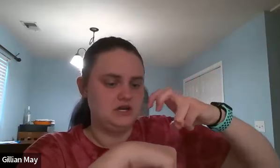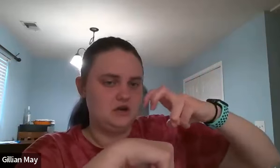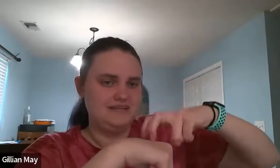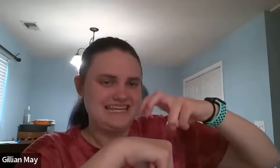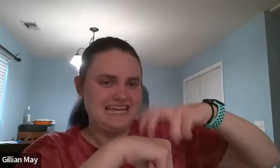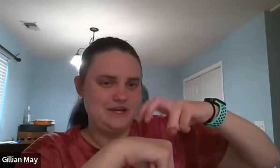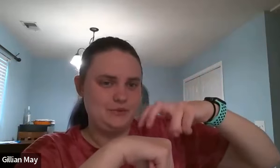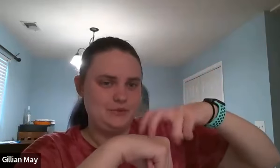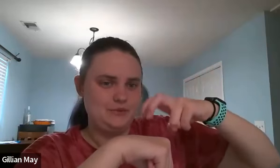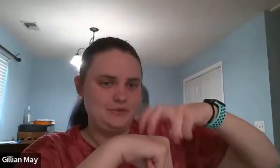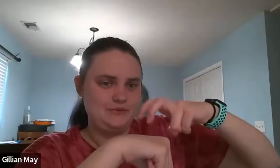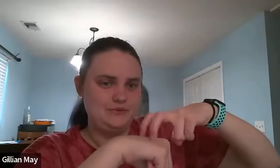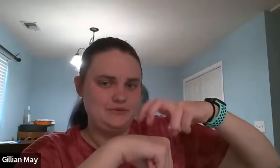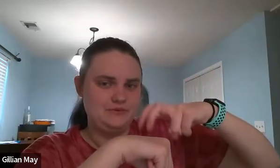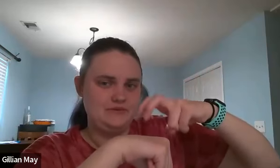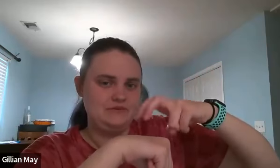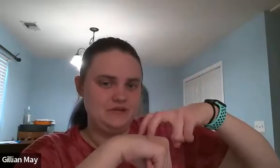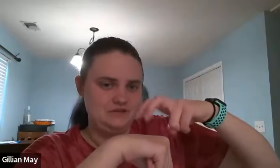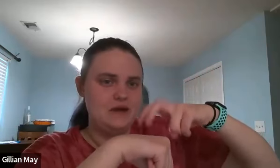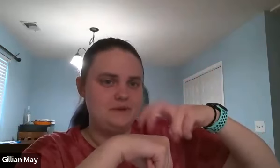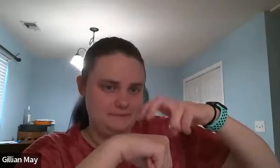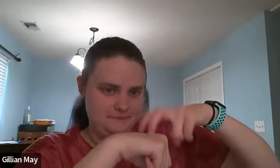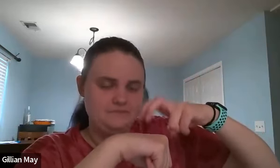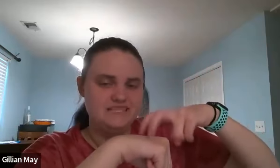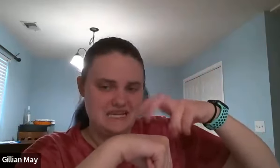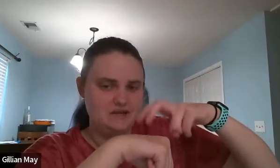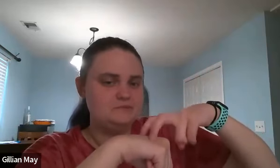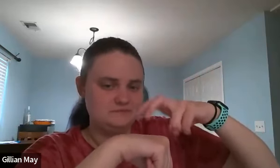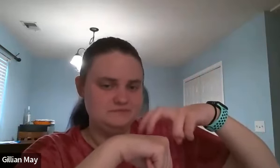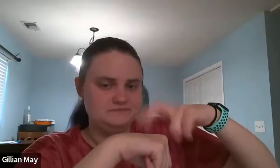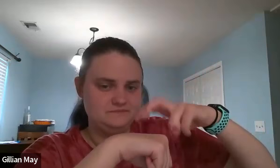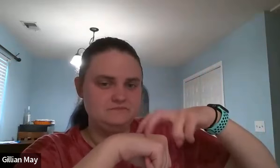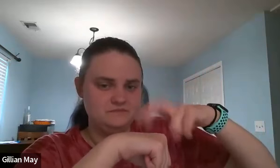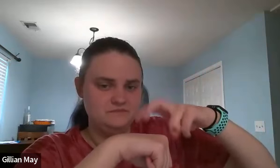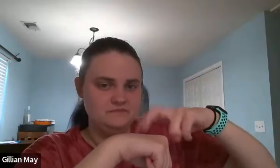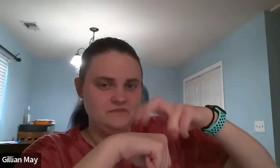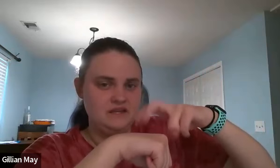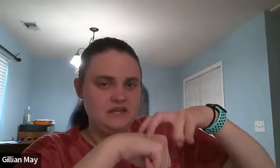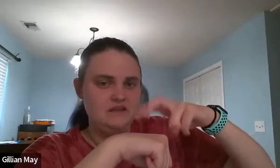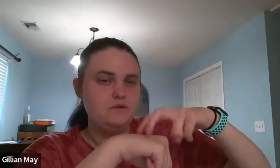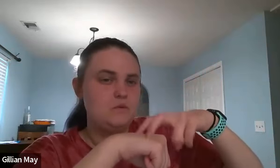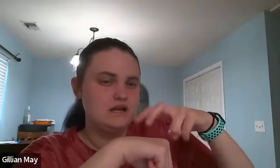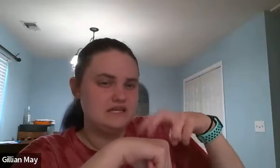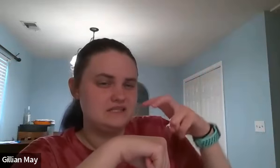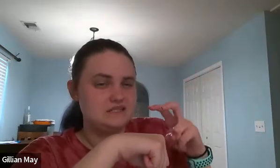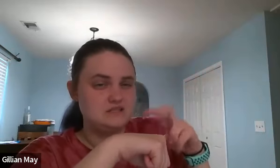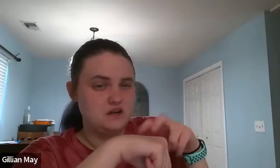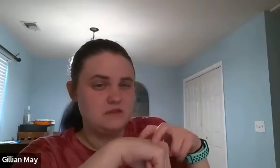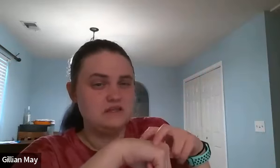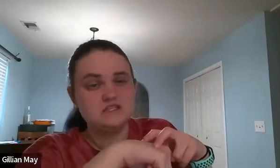go potato. And you tap it. Potato. If you wanted to talk about like